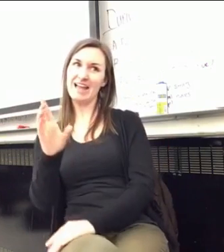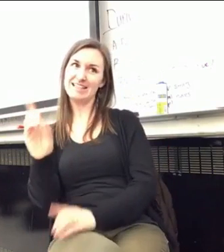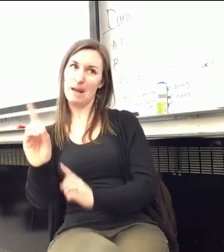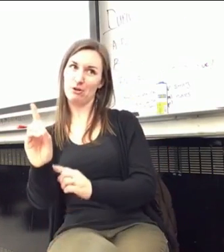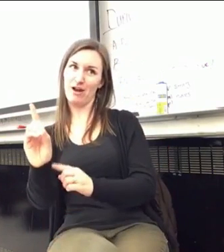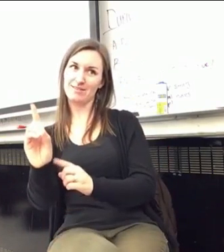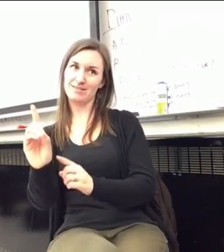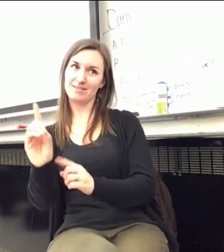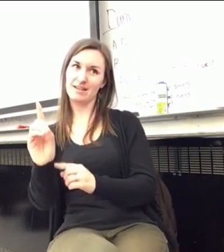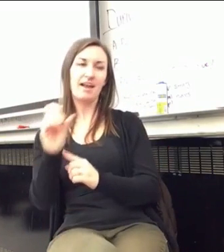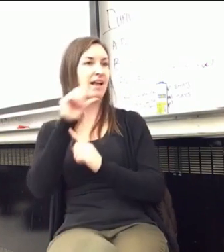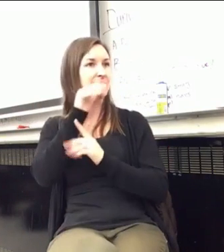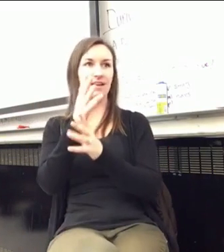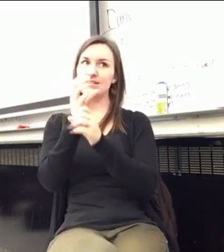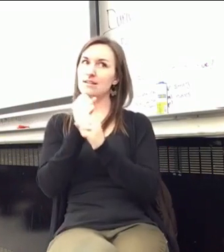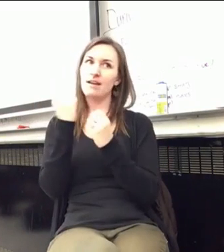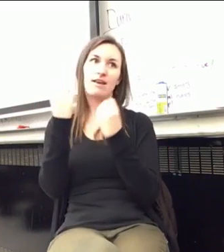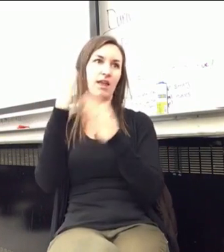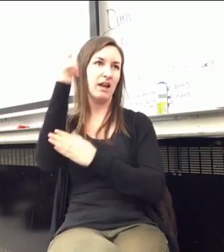gain much political power.